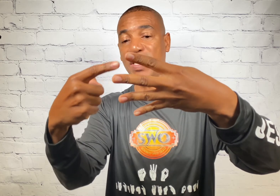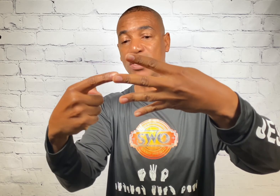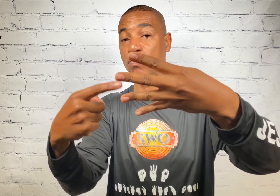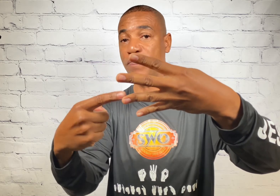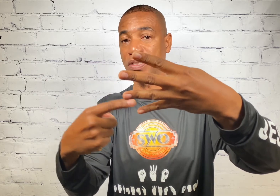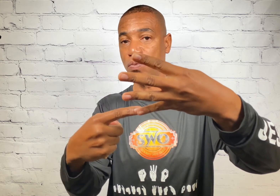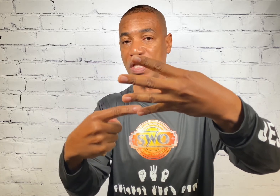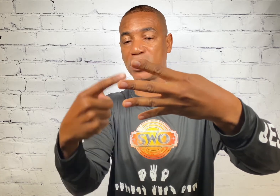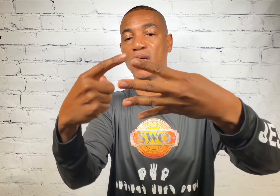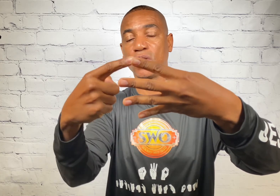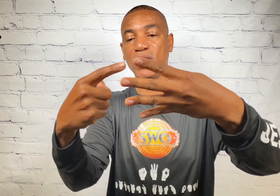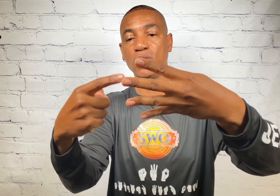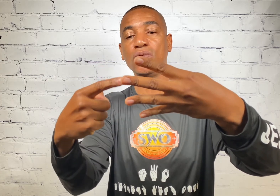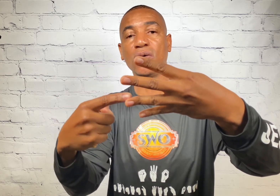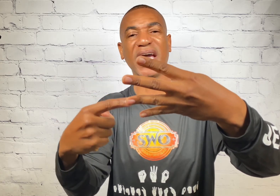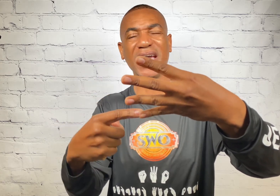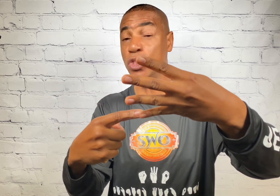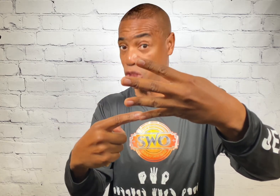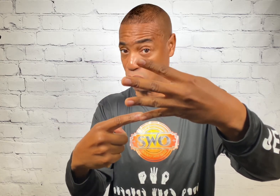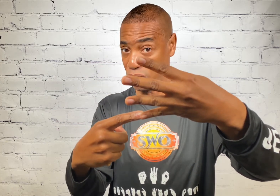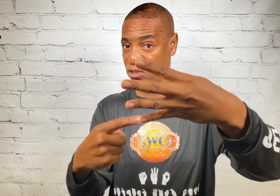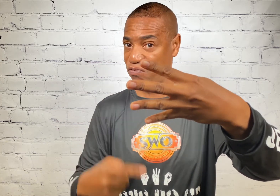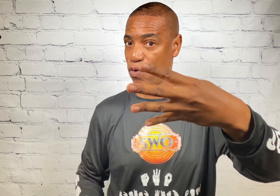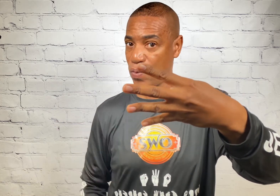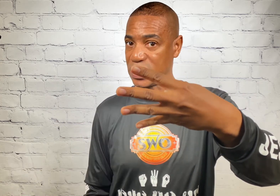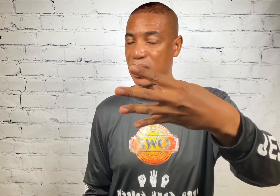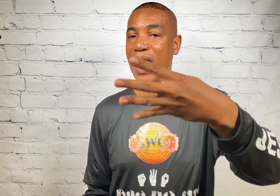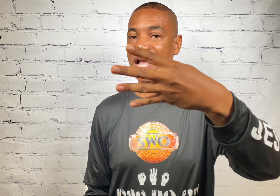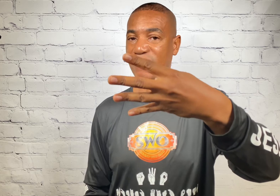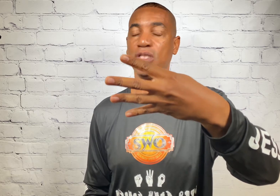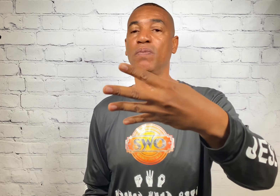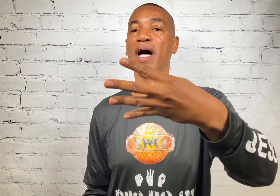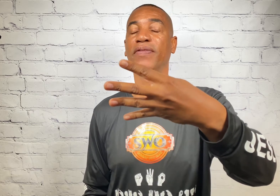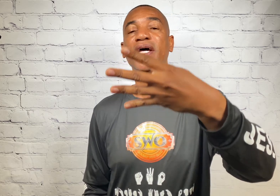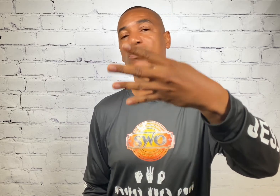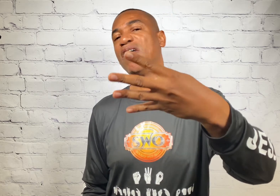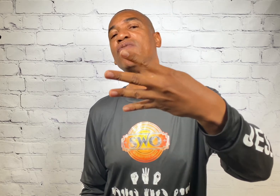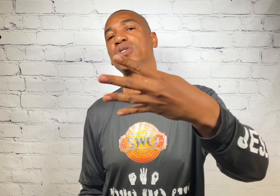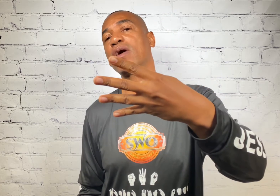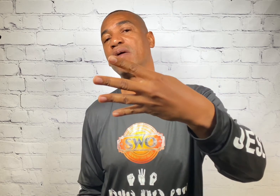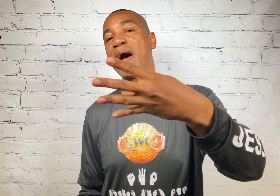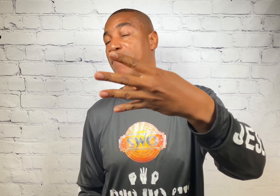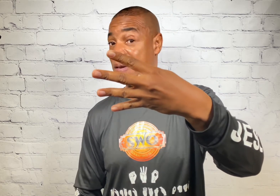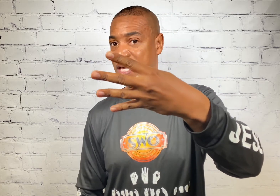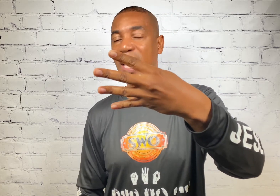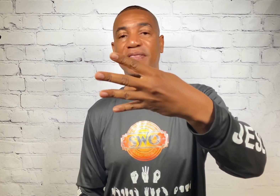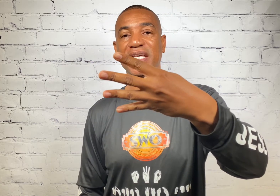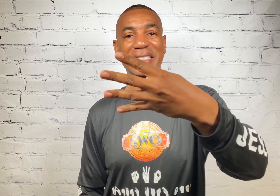to represent weeks. So we do know that in general, there's 4 weeks out of each month. So if I was talking about maybe the